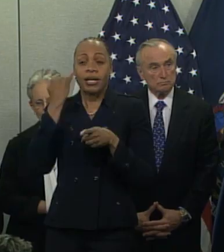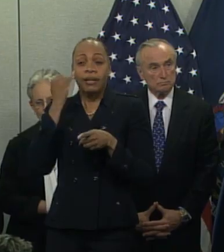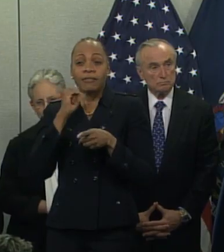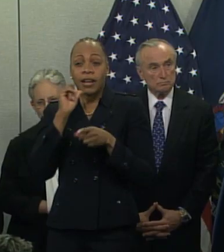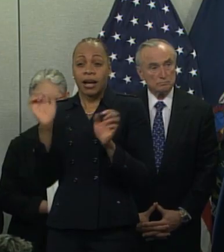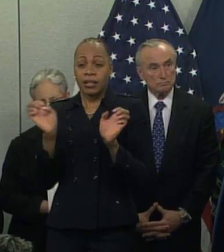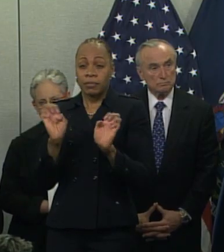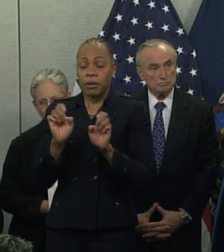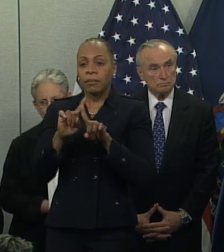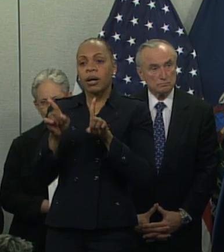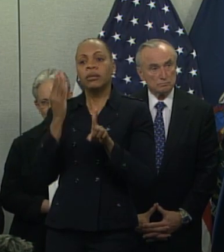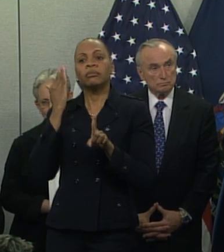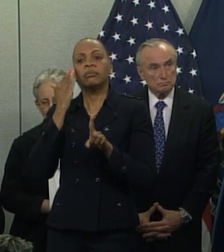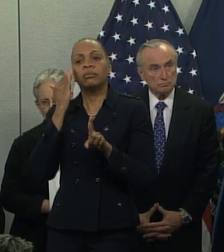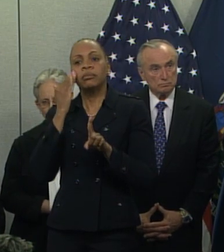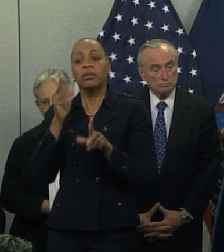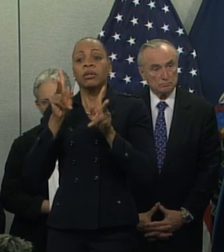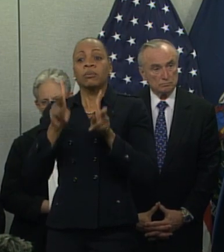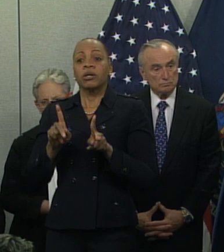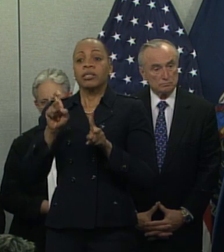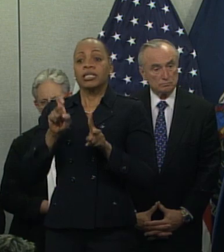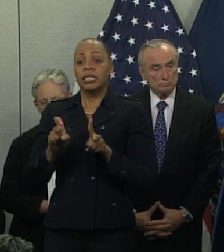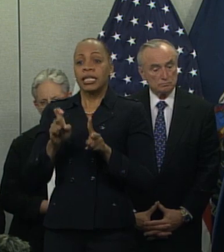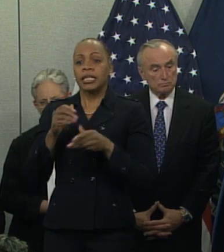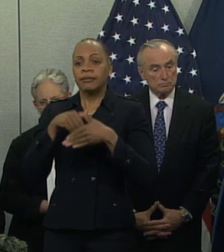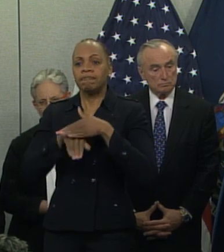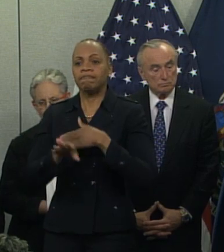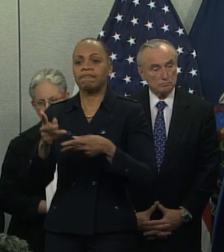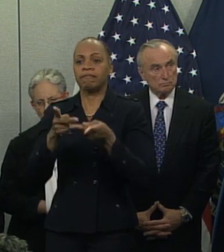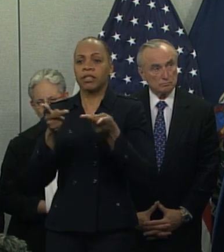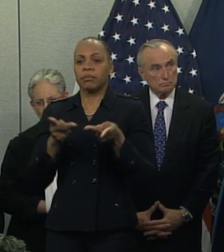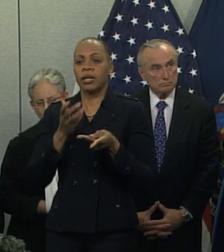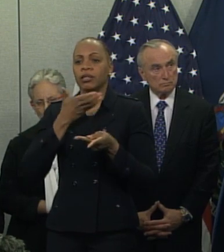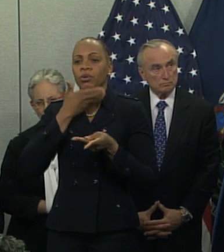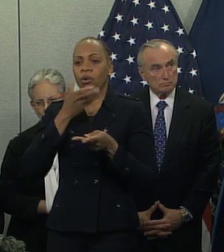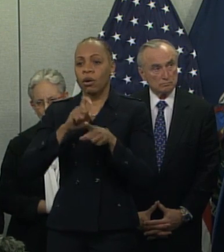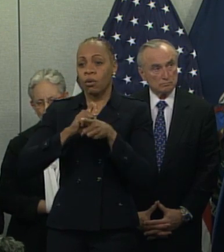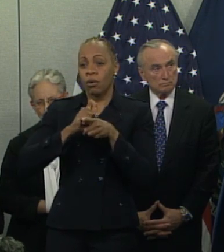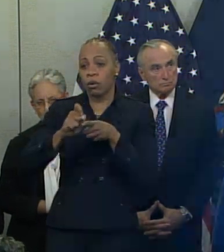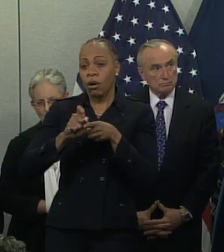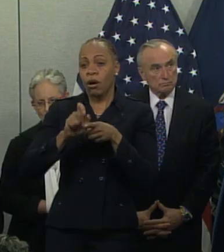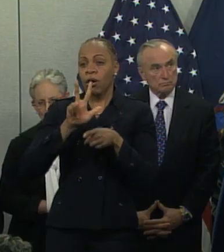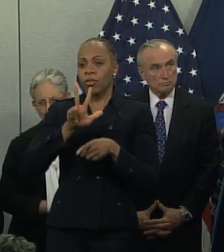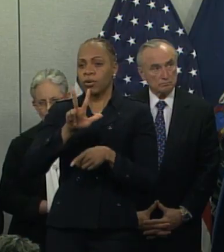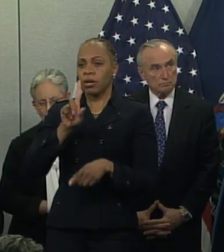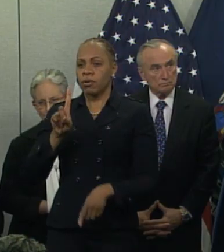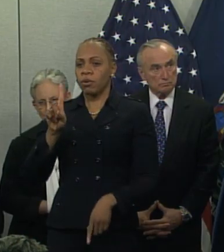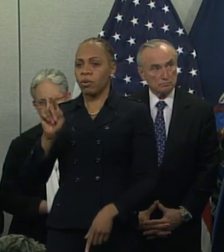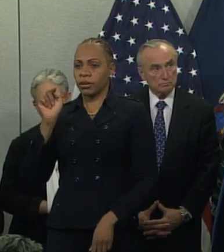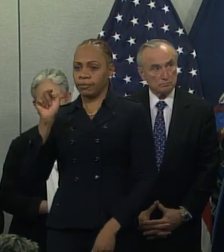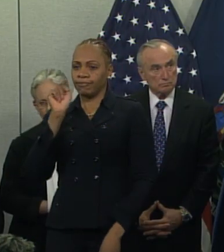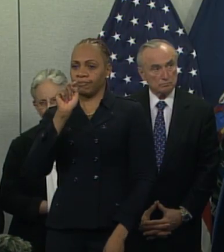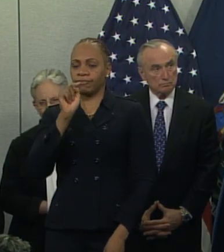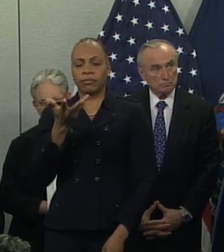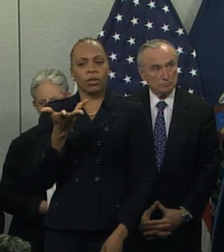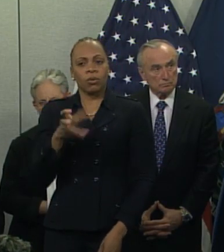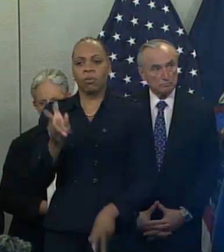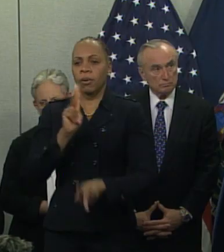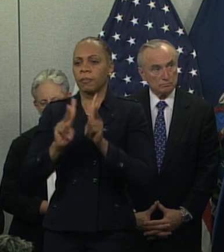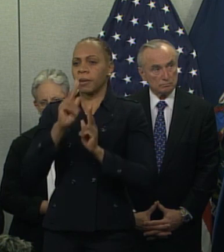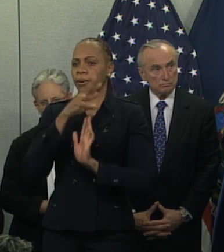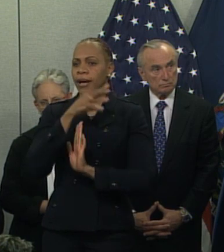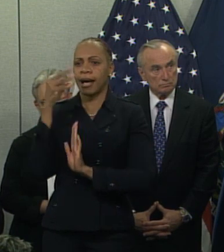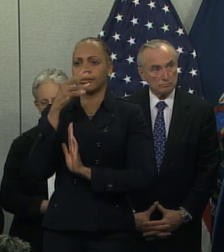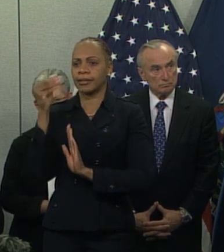needs shelter, they need help, call 311. We do not want people staying outside overnight on this